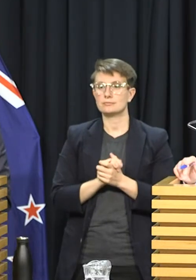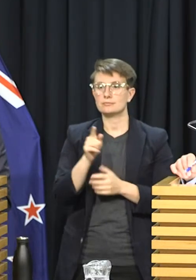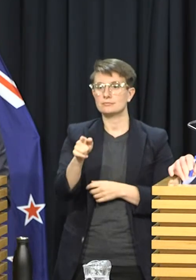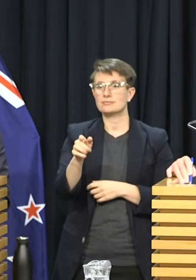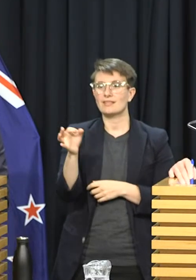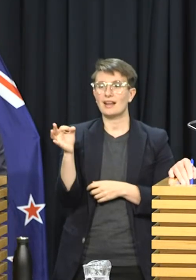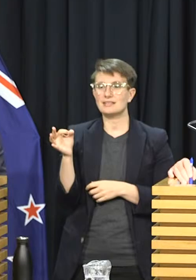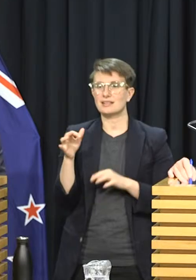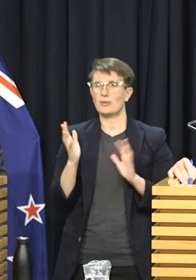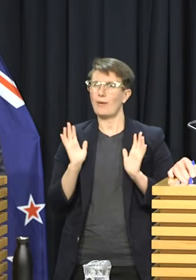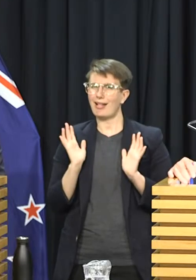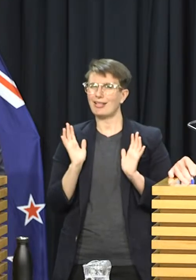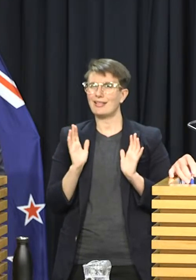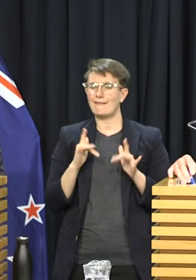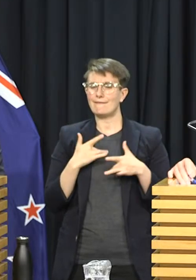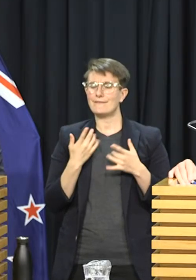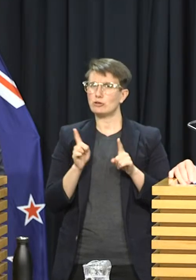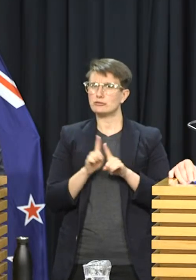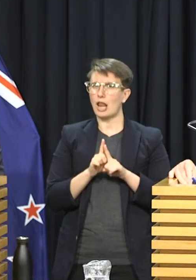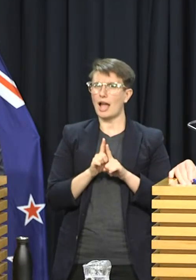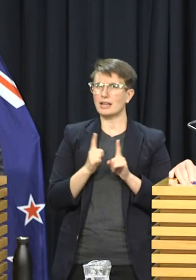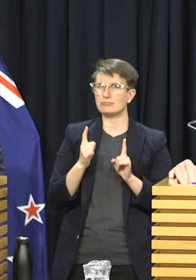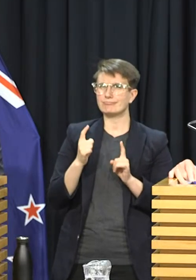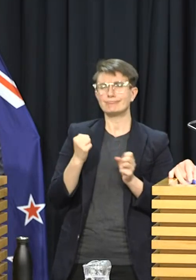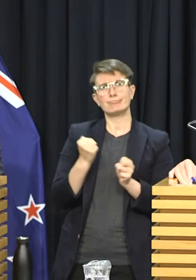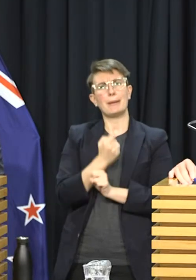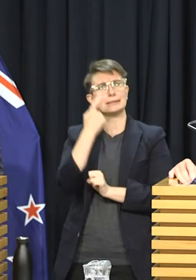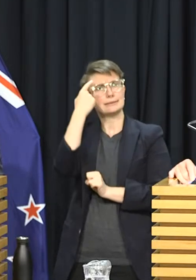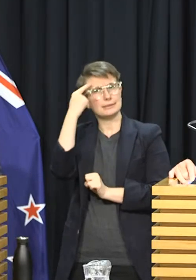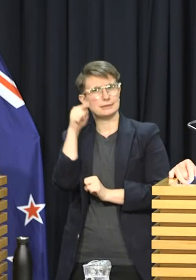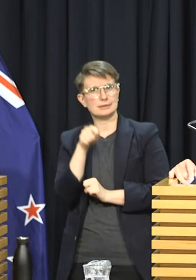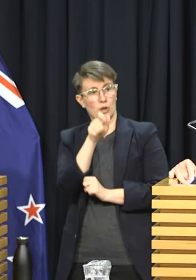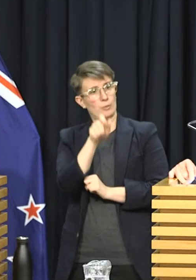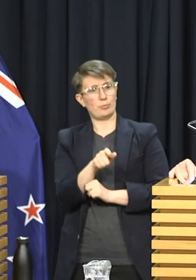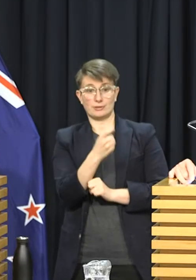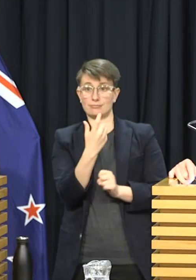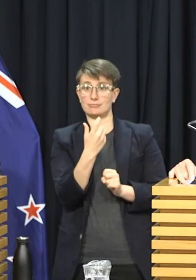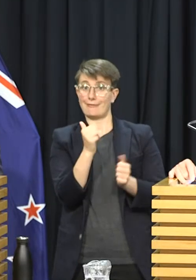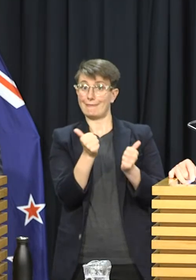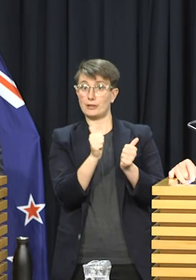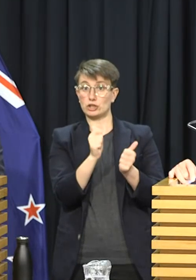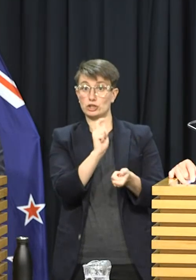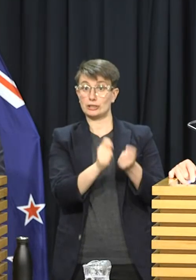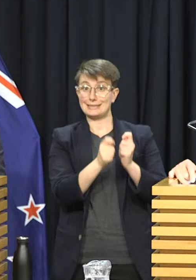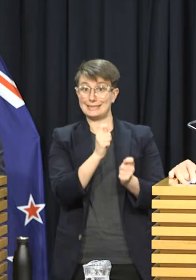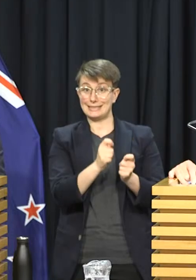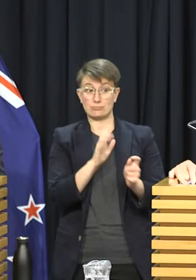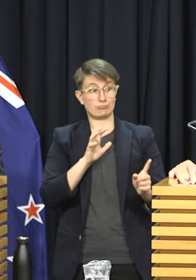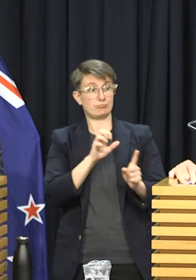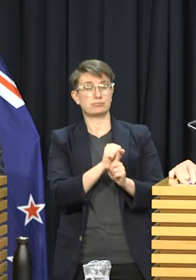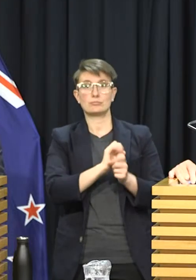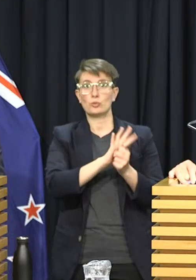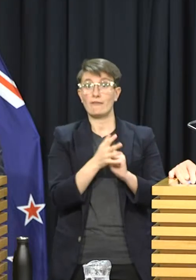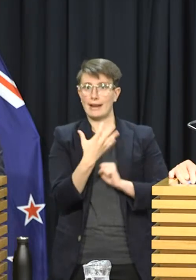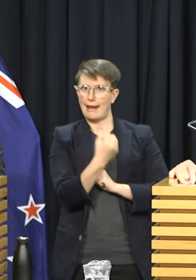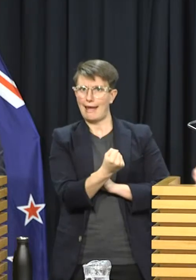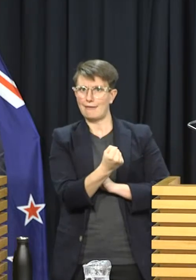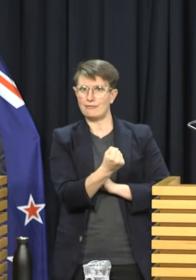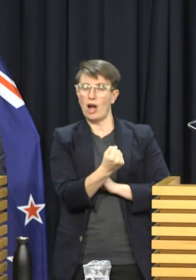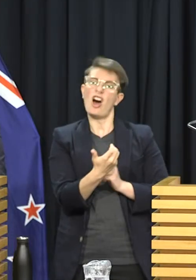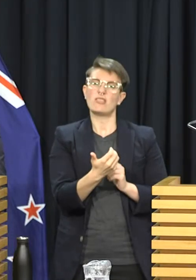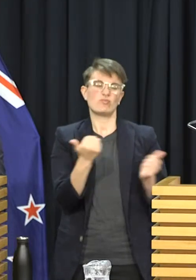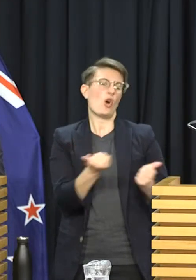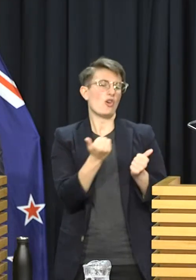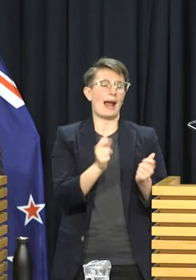has COVID-19, let's not put them on a bus with other people? Look, again, I haven't had the full report. There is an investigation report that happens after